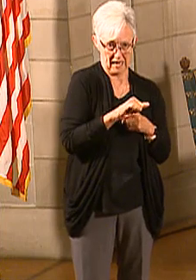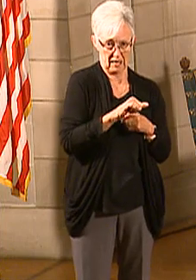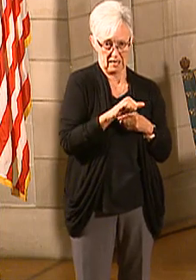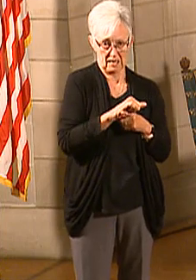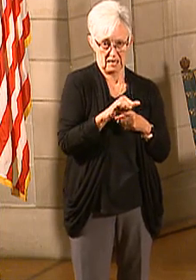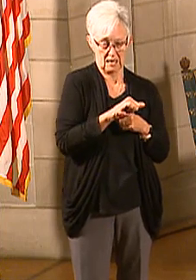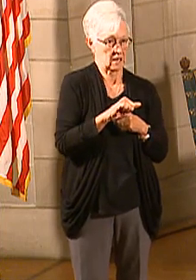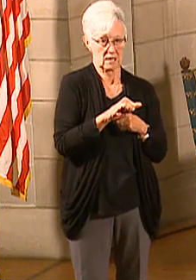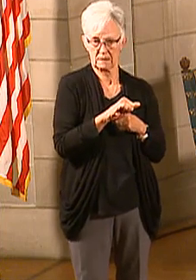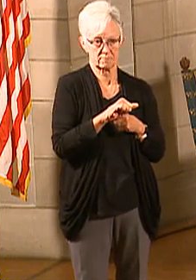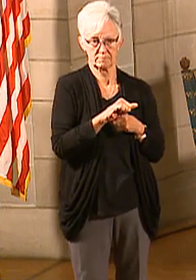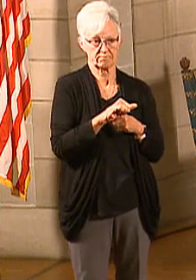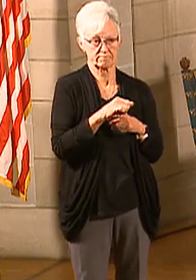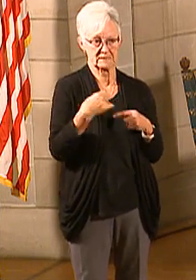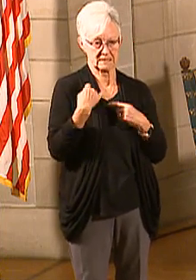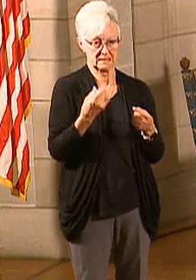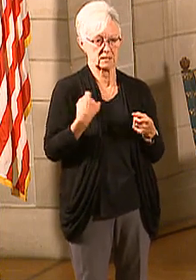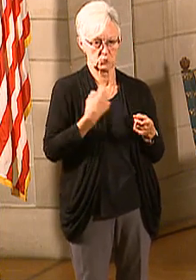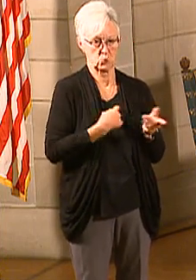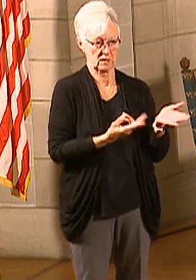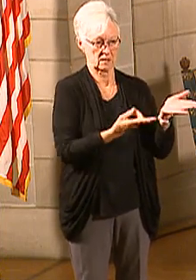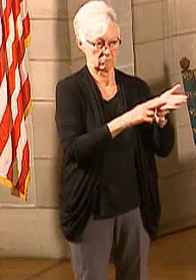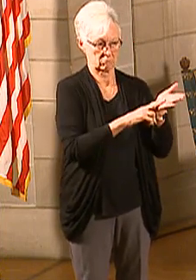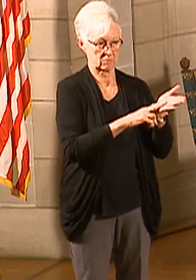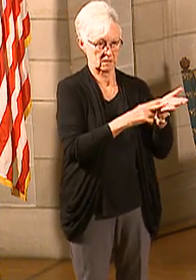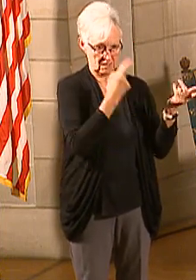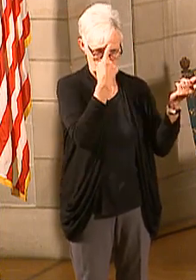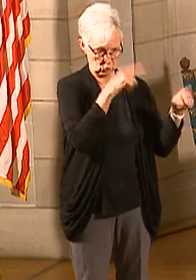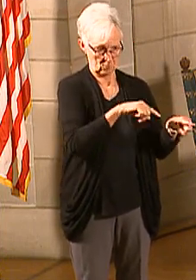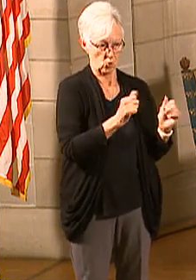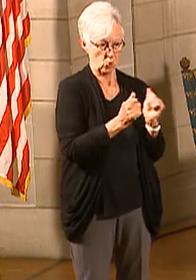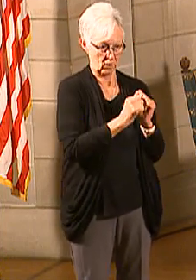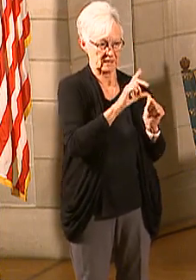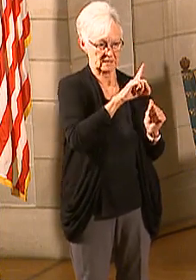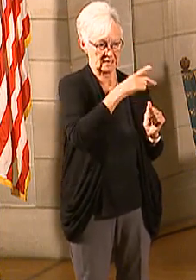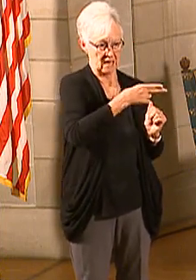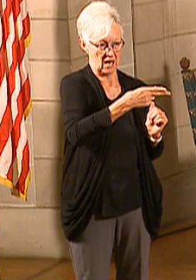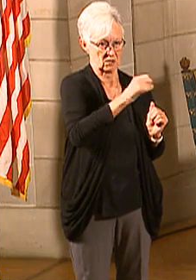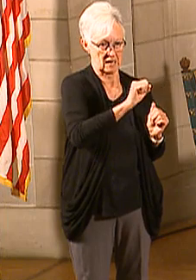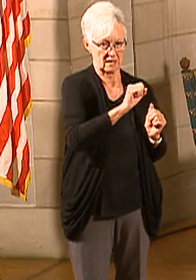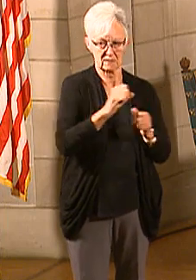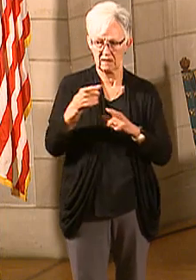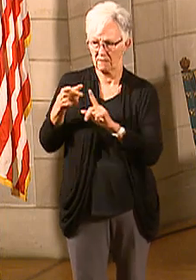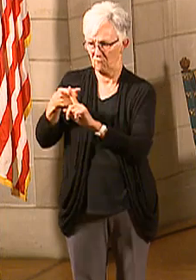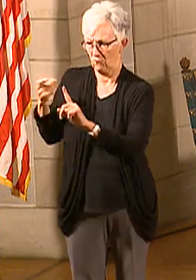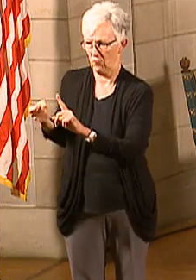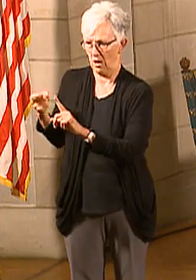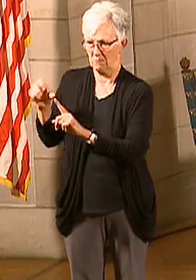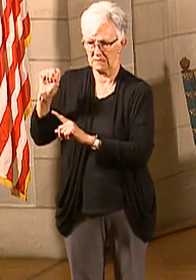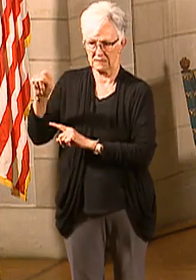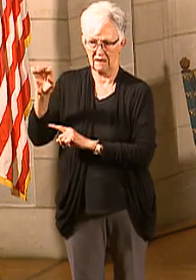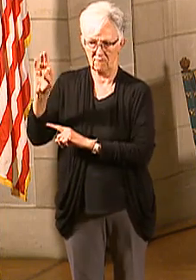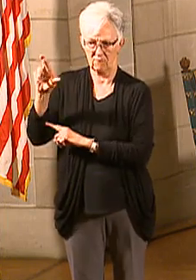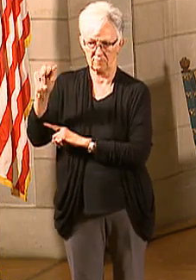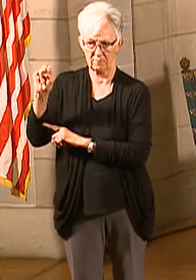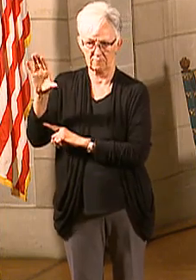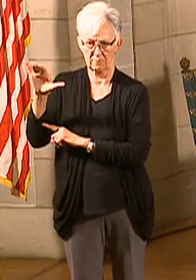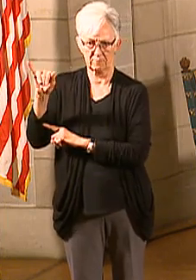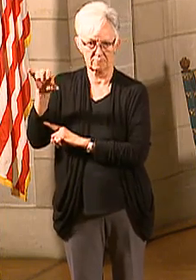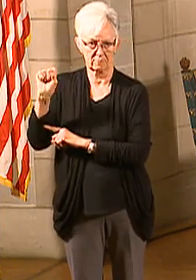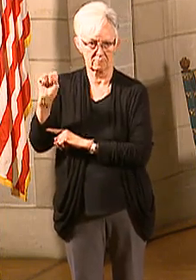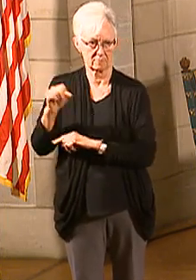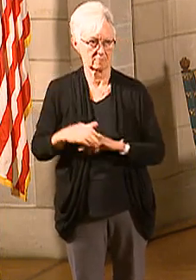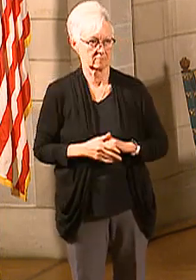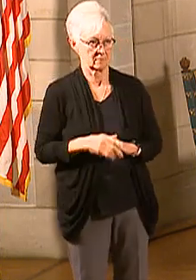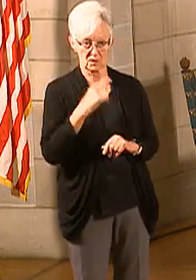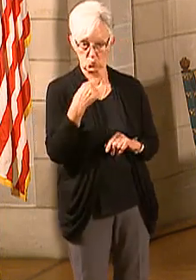to DHHS, they will not be carrying full caseloads yet. We certainly want to equip them and ramp them up and onboarding. And the hiring is not